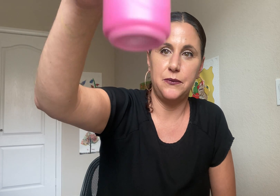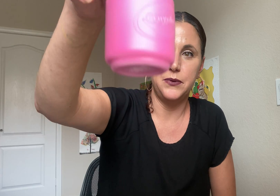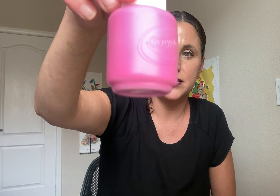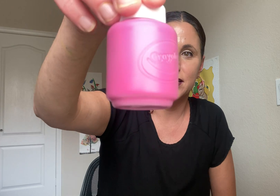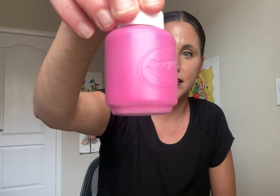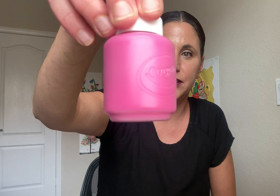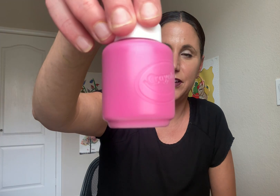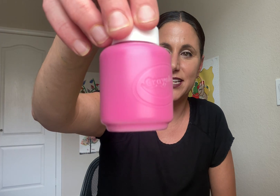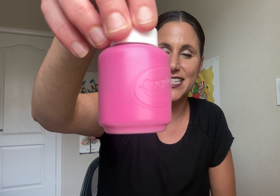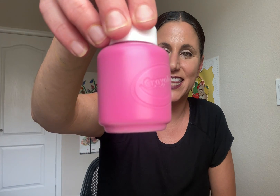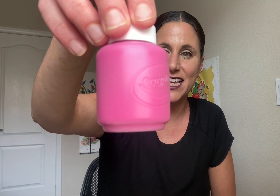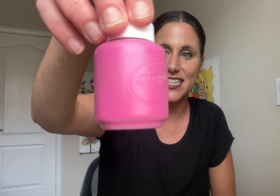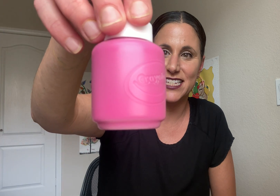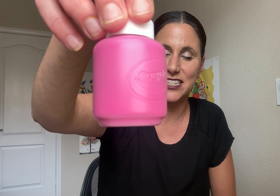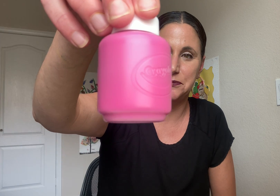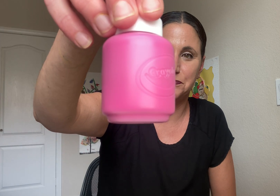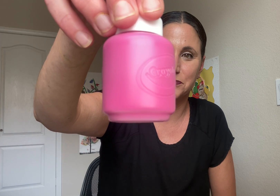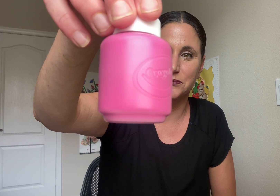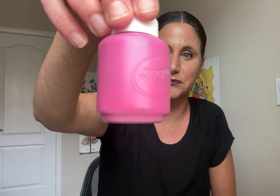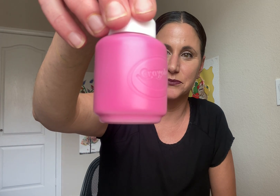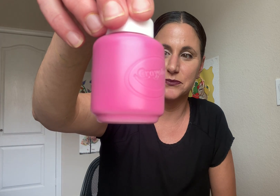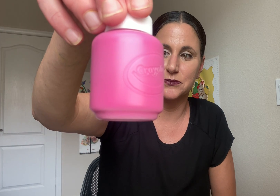What color is this?